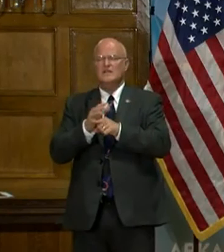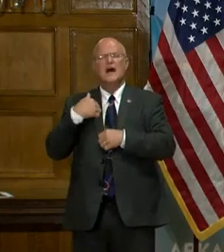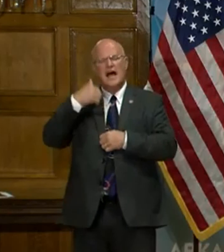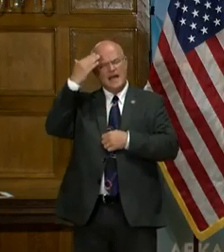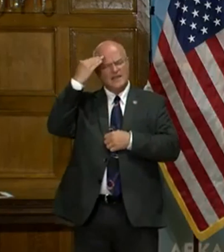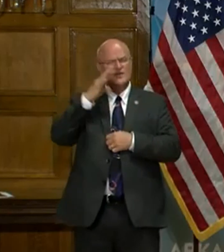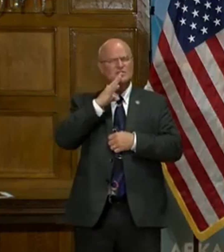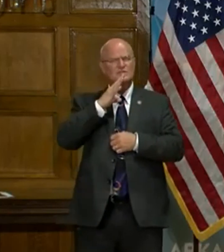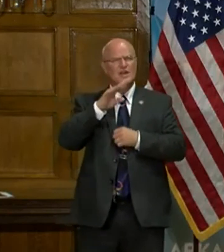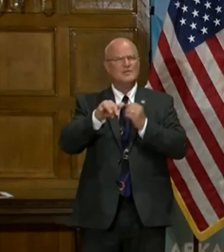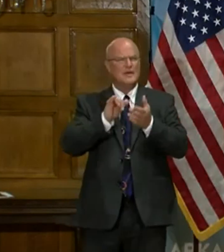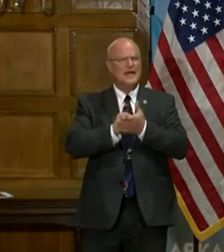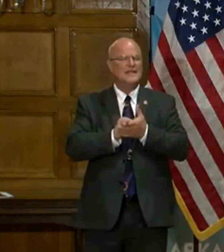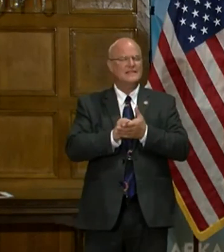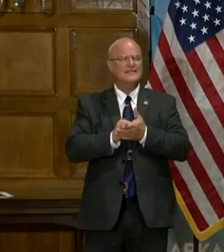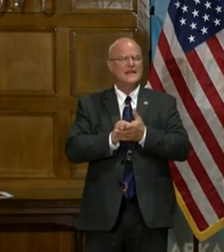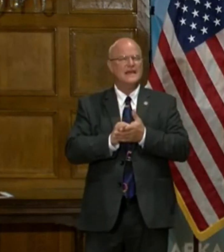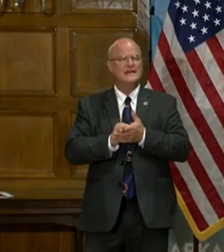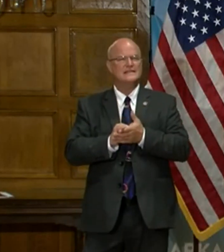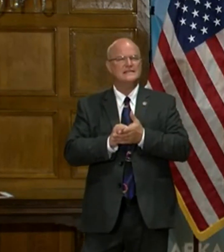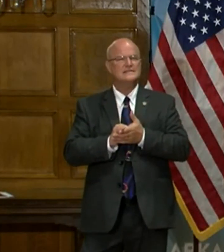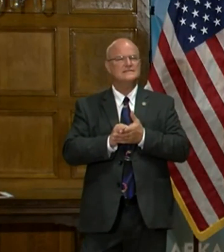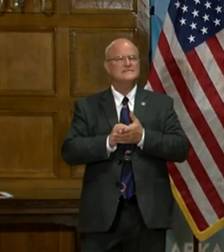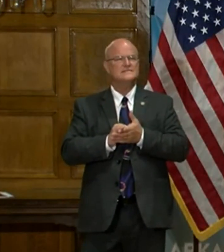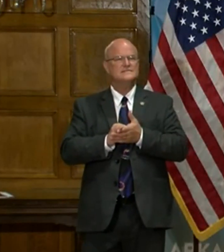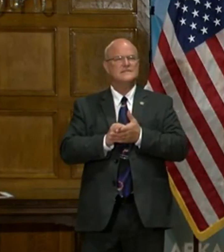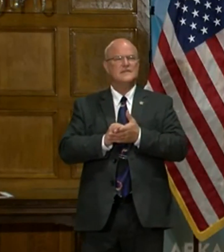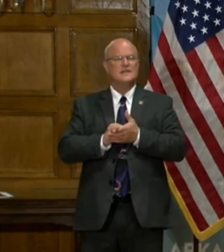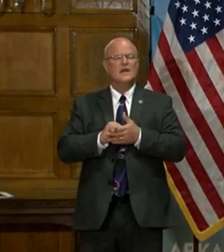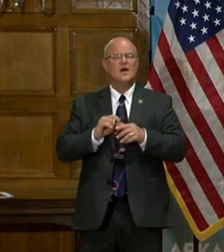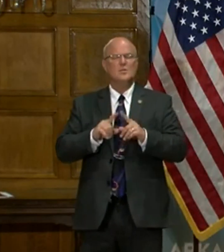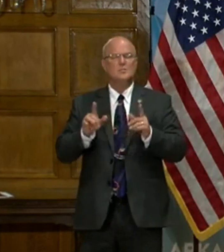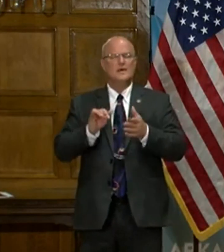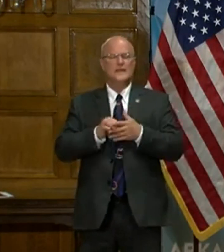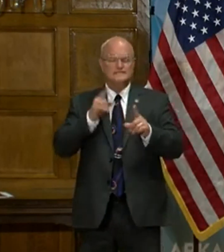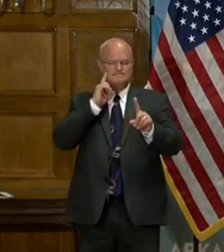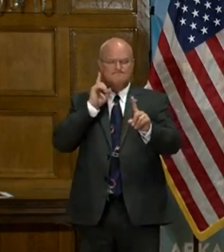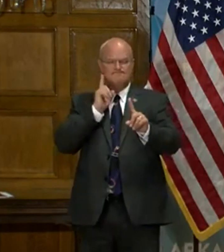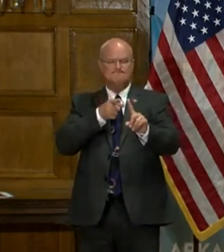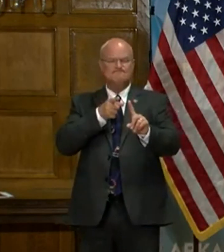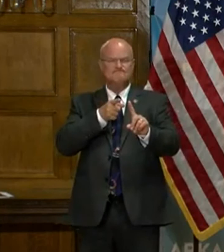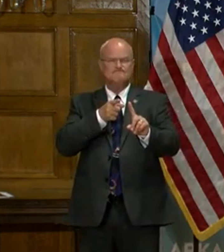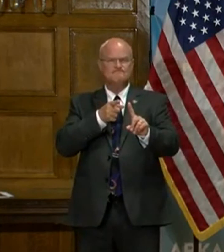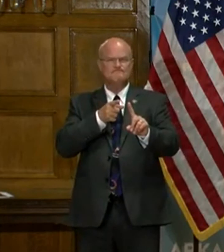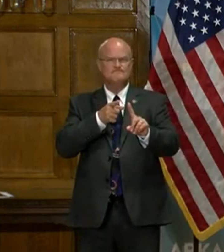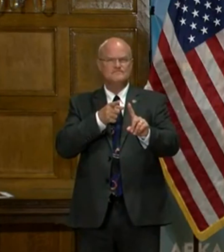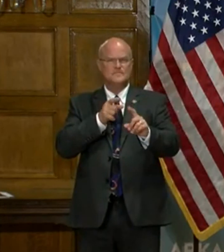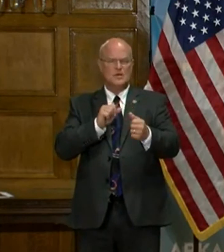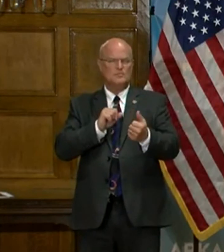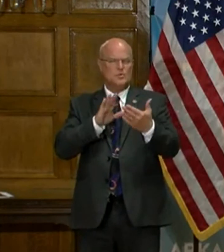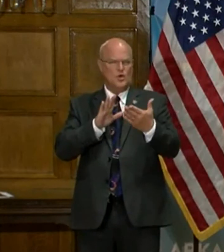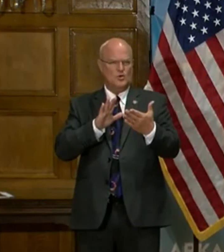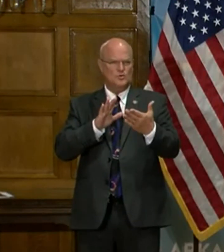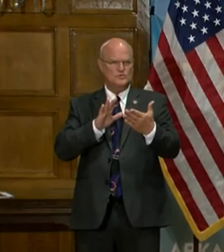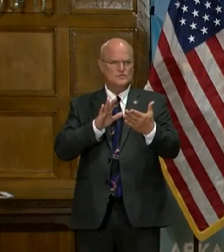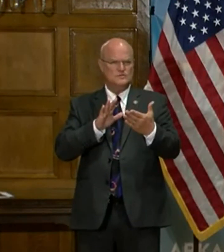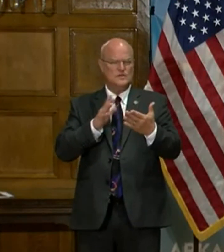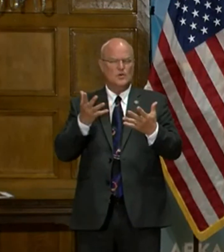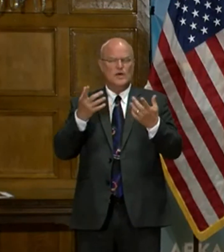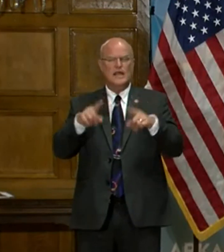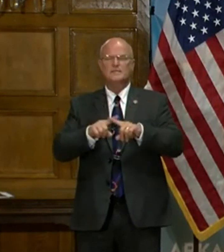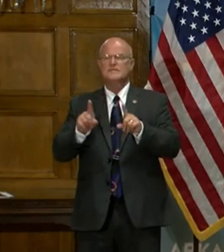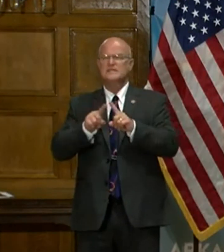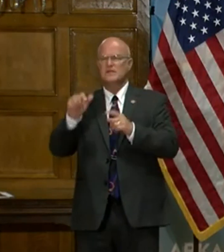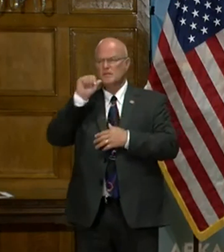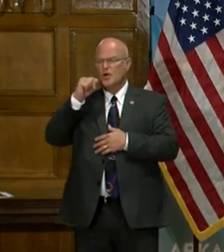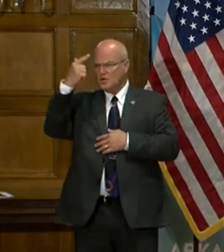you've talked about targeted measures, potentially, or targeted approach depending on what happens at different